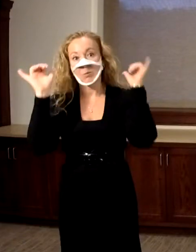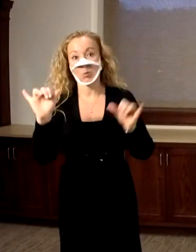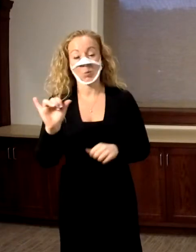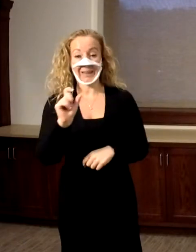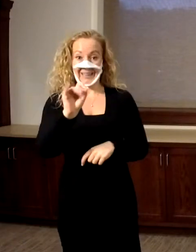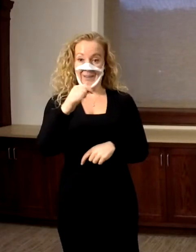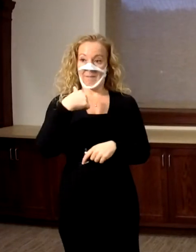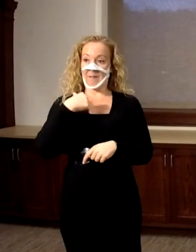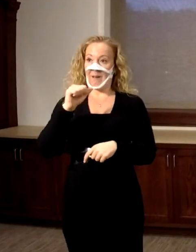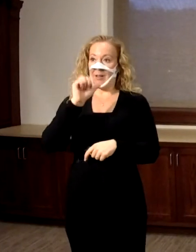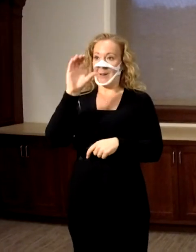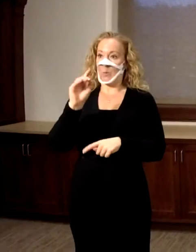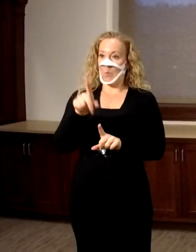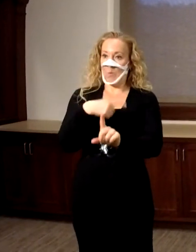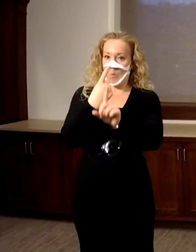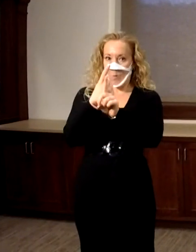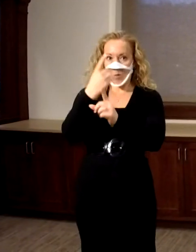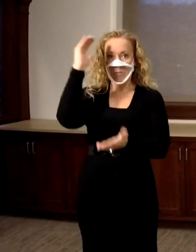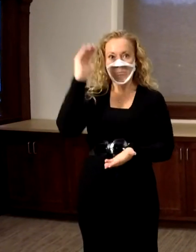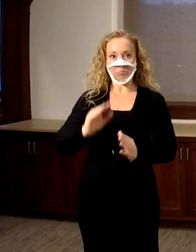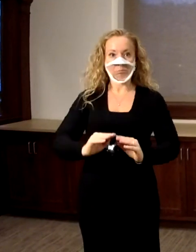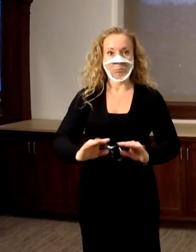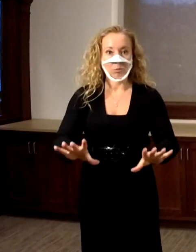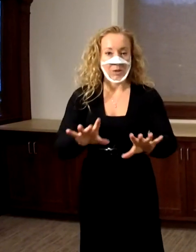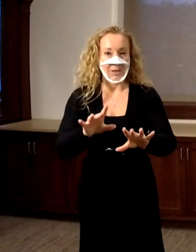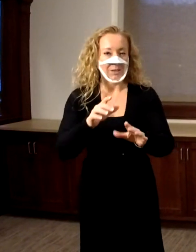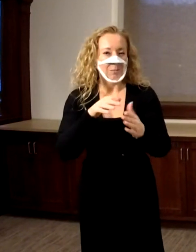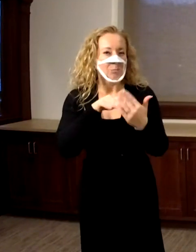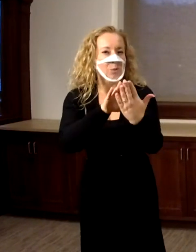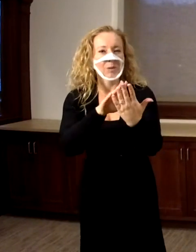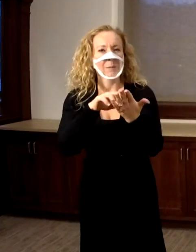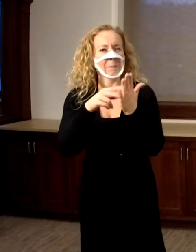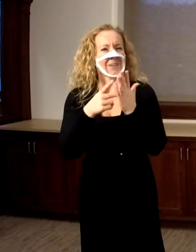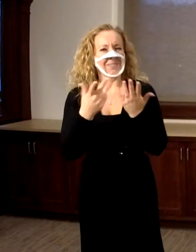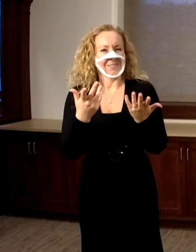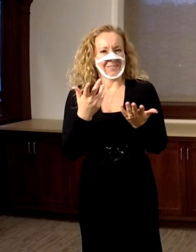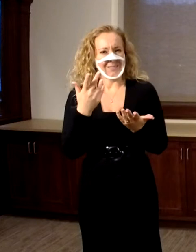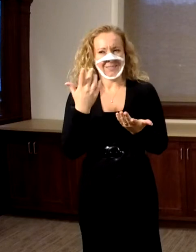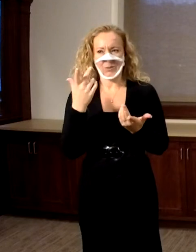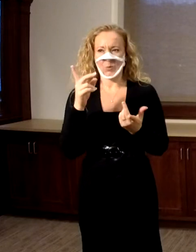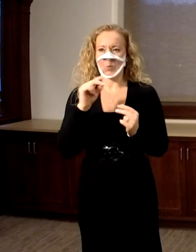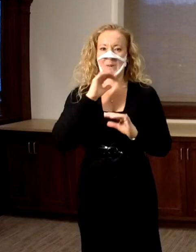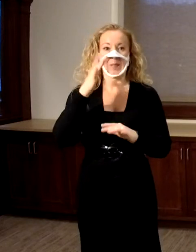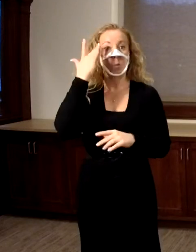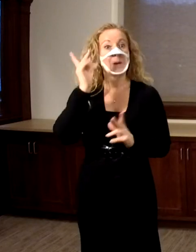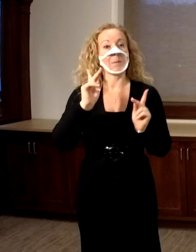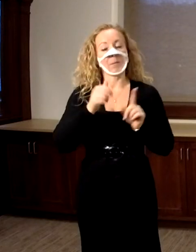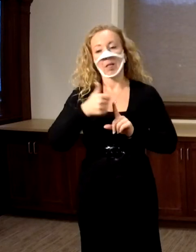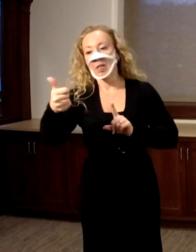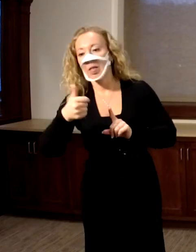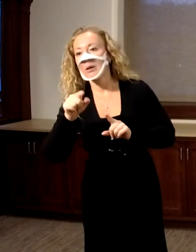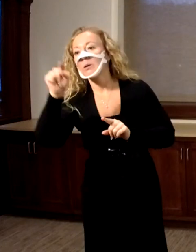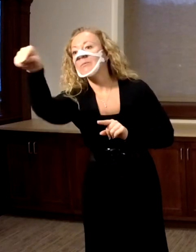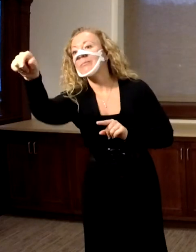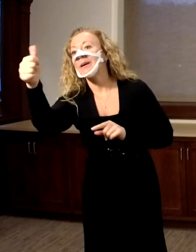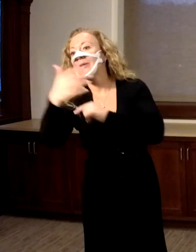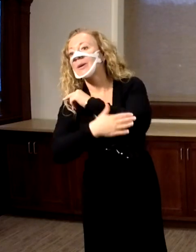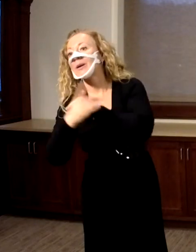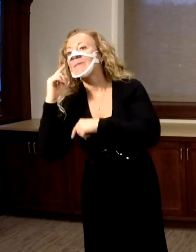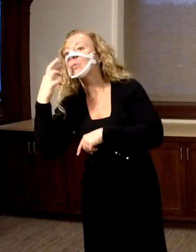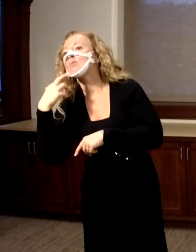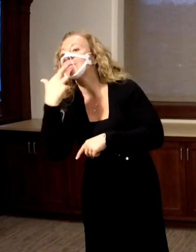mitigation strategy won't stop people from crossing county borders to work, to go to restaurants, attend weddings, funerals,